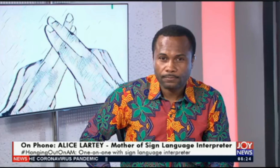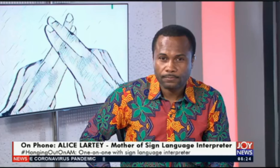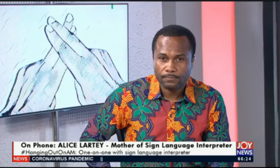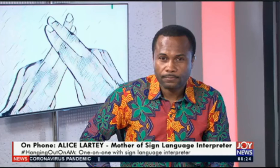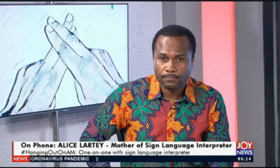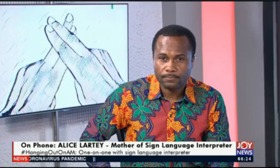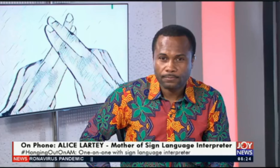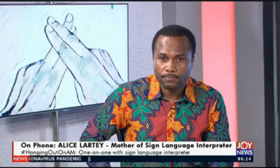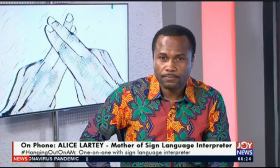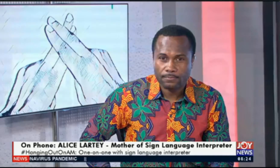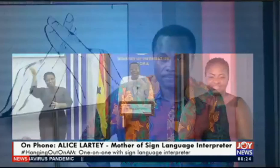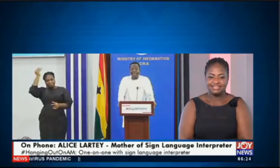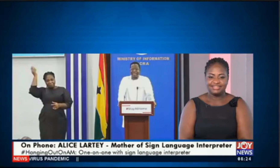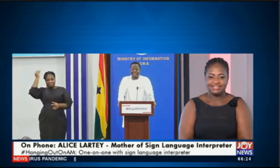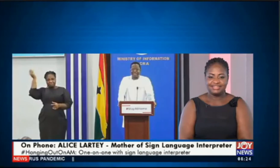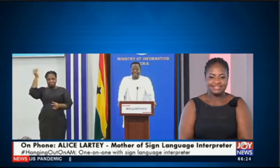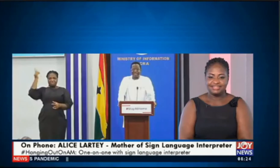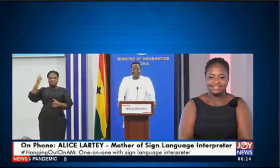because